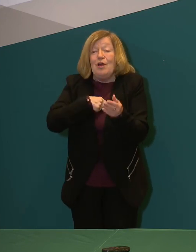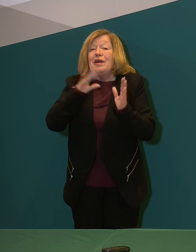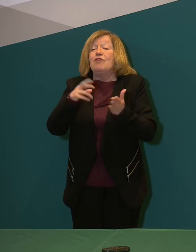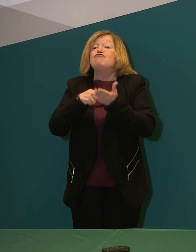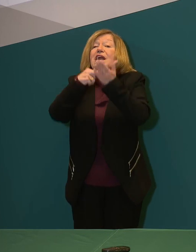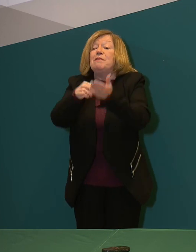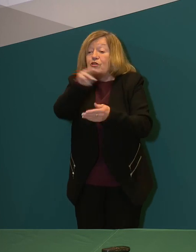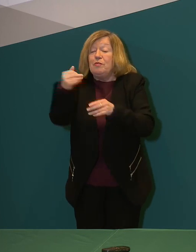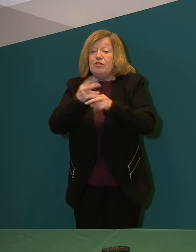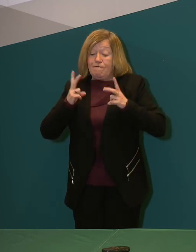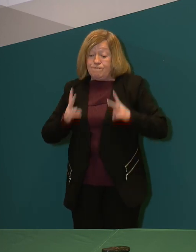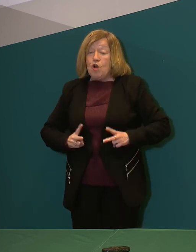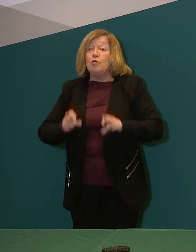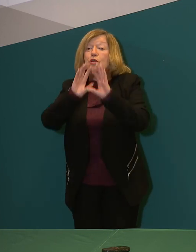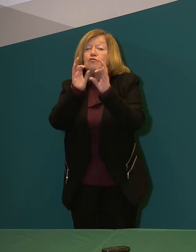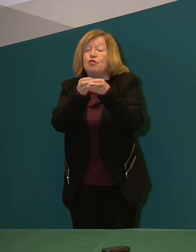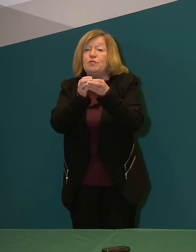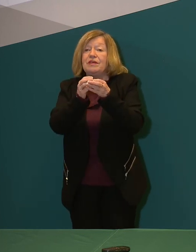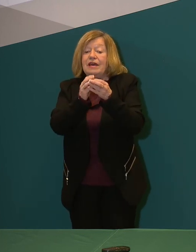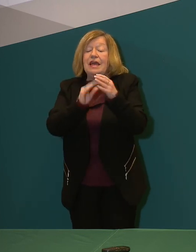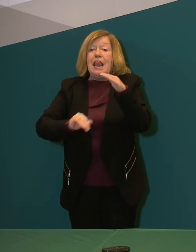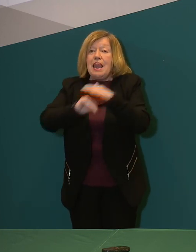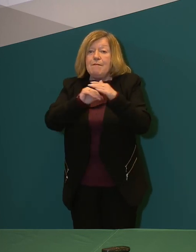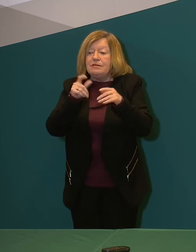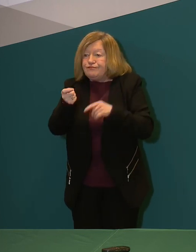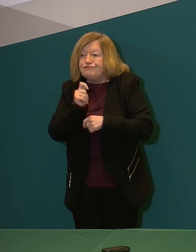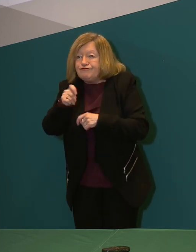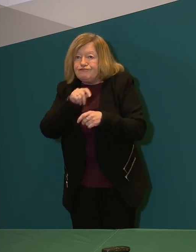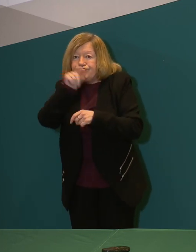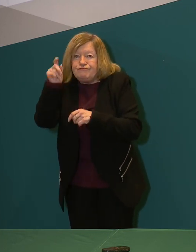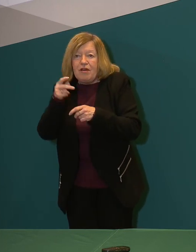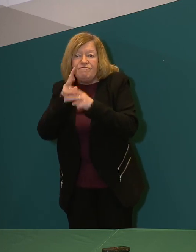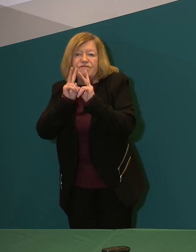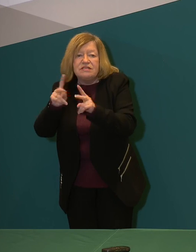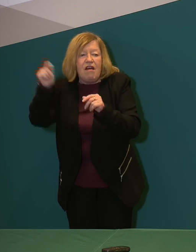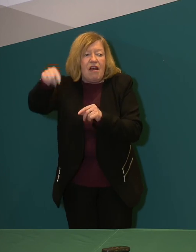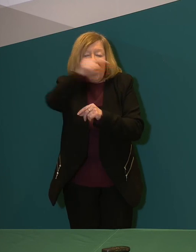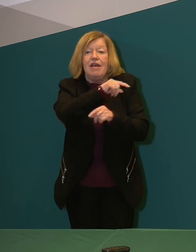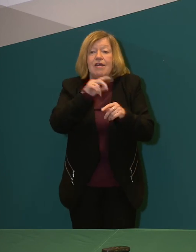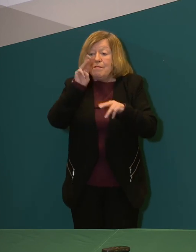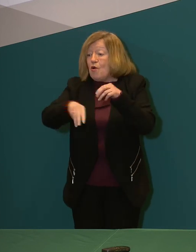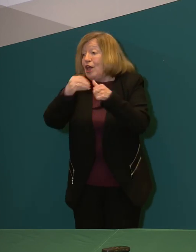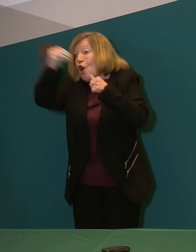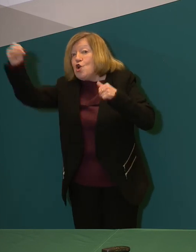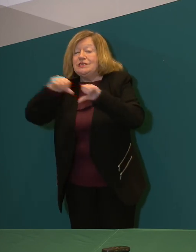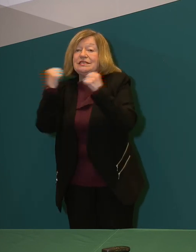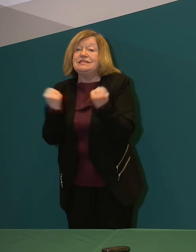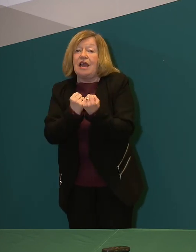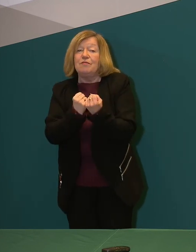that people in those vulnerable groups limit their social movements in as much as is practically possible, more than the rest of society, if you like.